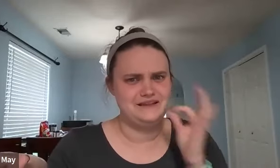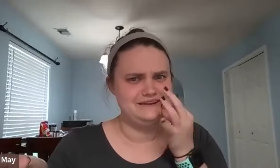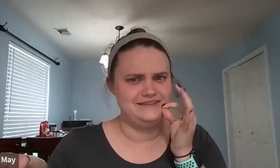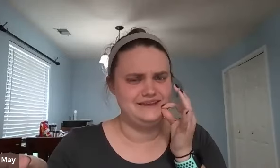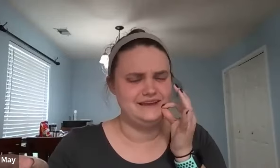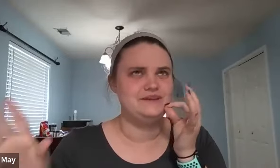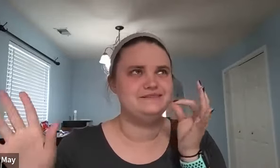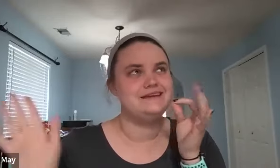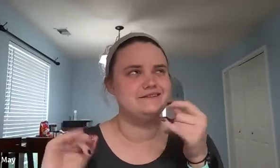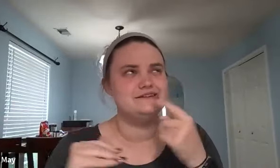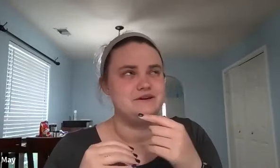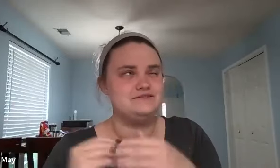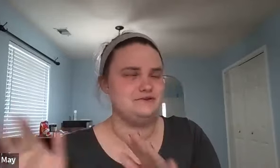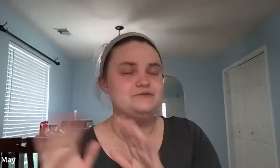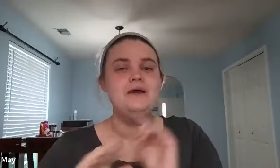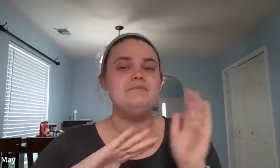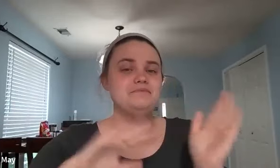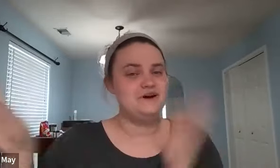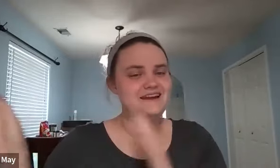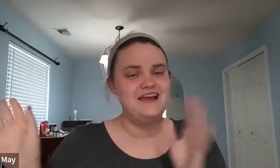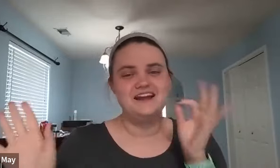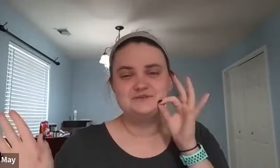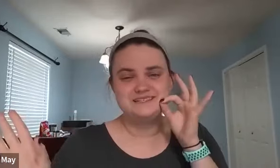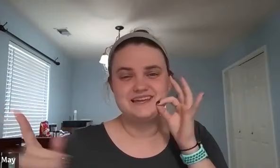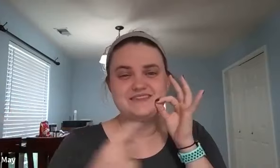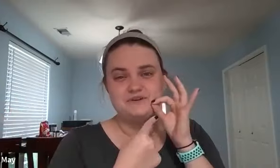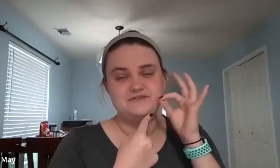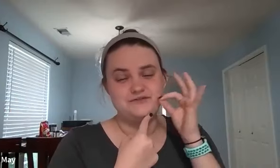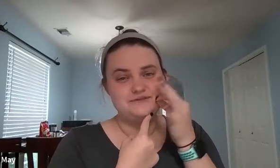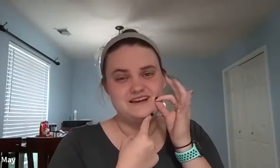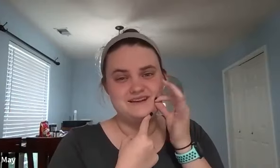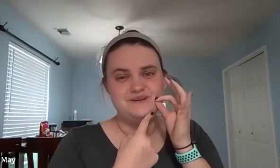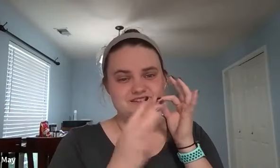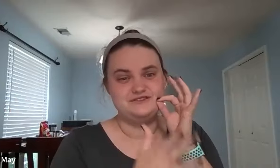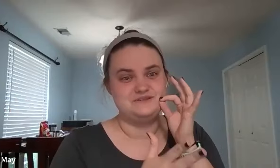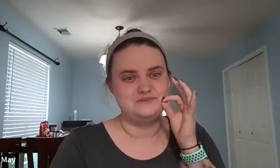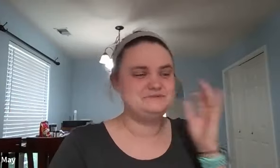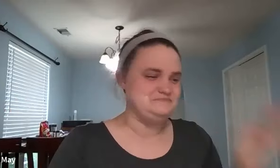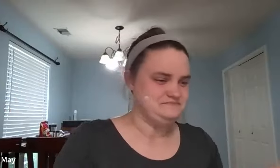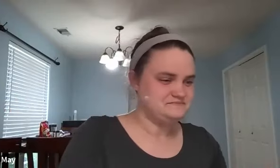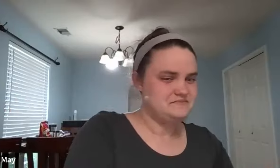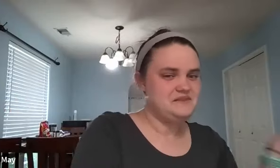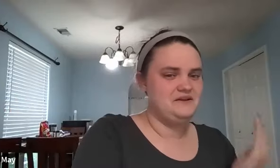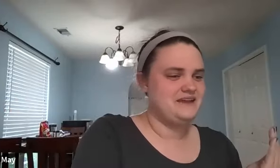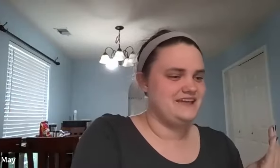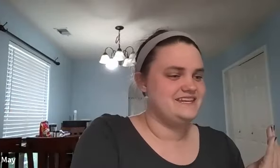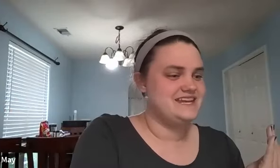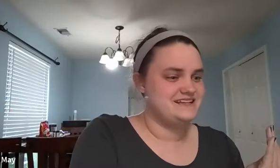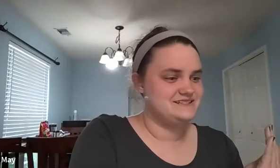related thing. I mean, technically tomatoes are fruit, but I just always say that with the fruit sign because they're so similar. Okay. The next